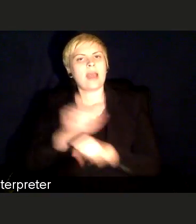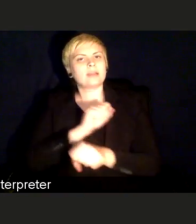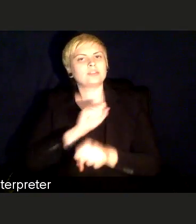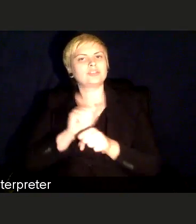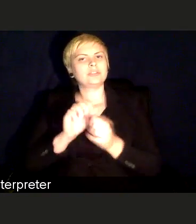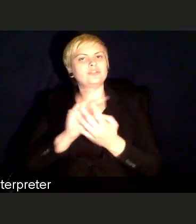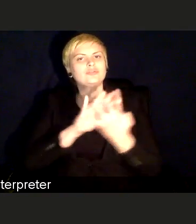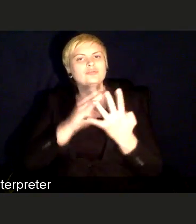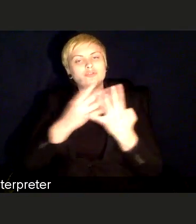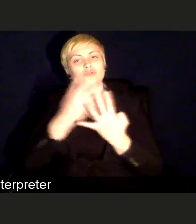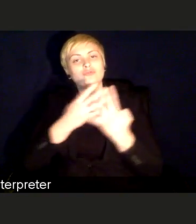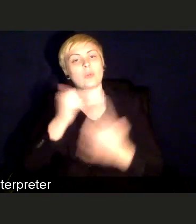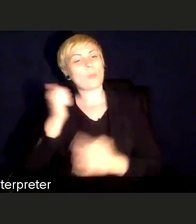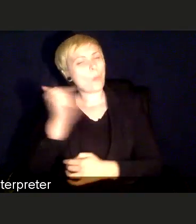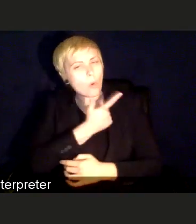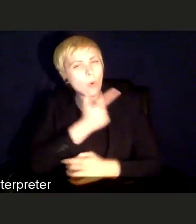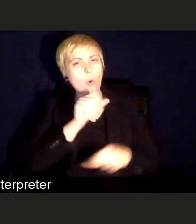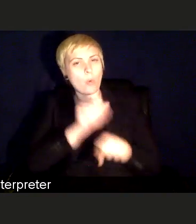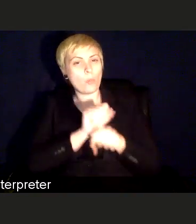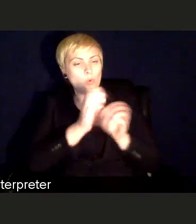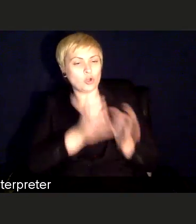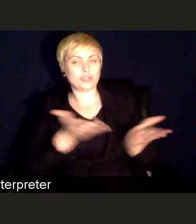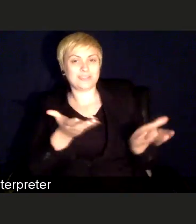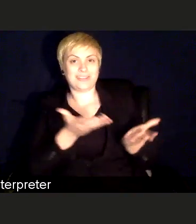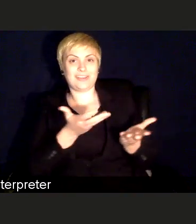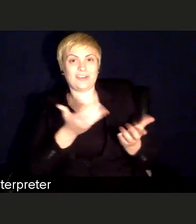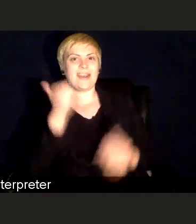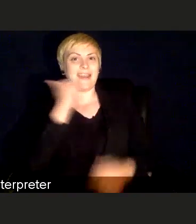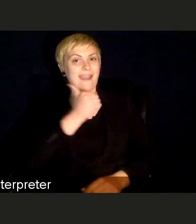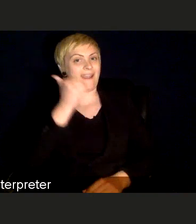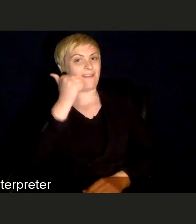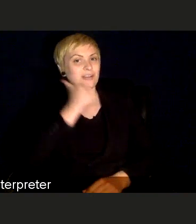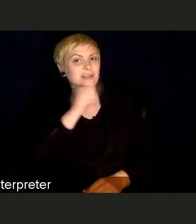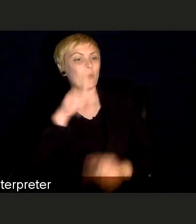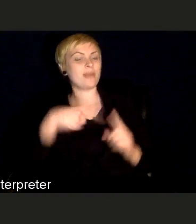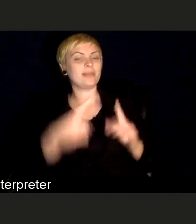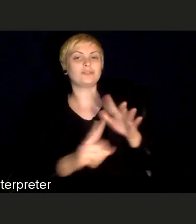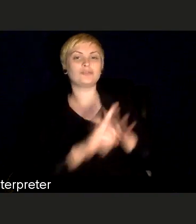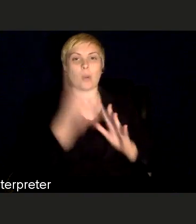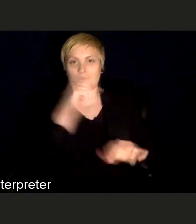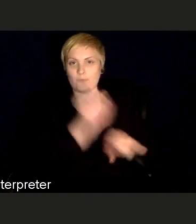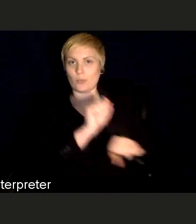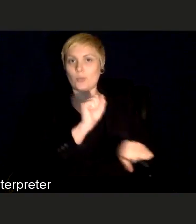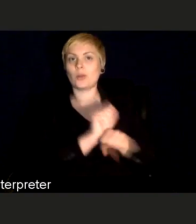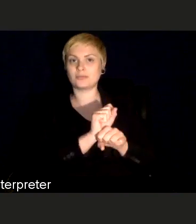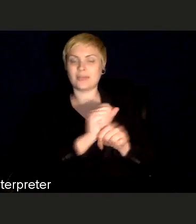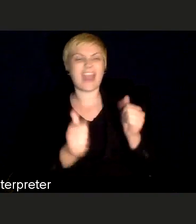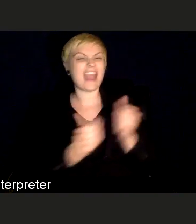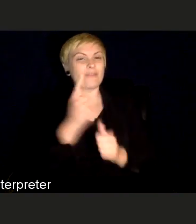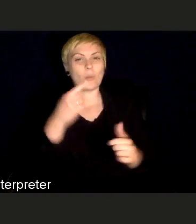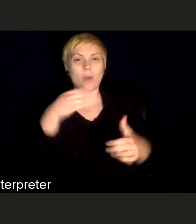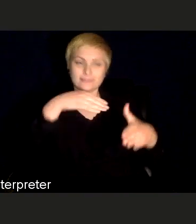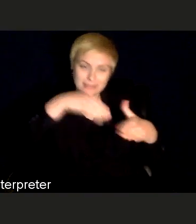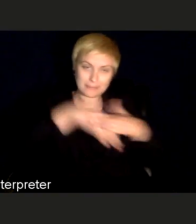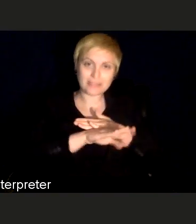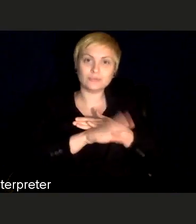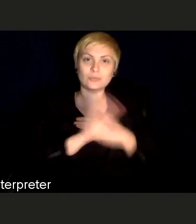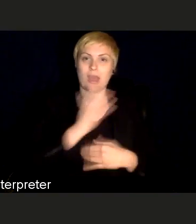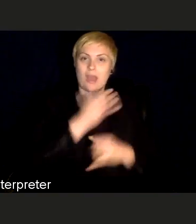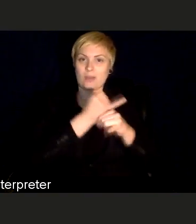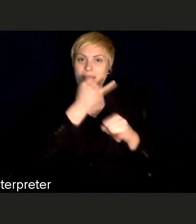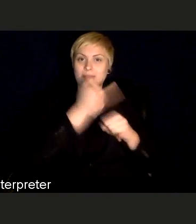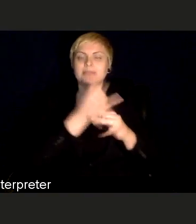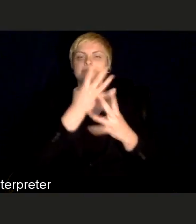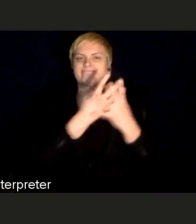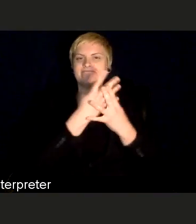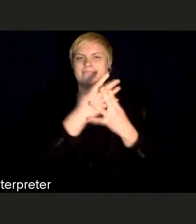they arrive at work every day. So we do that exact screening of everybody that enters our campus. That's one of the reasons we restricted our